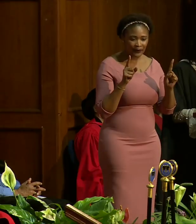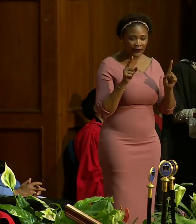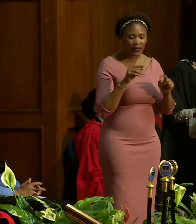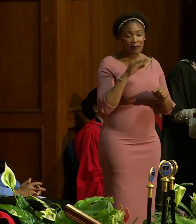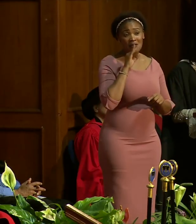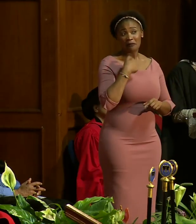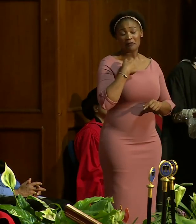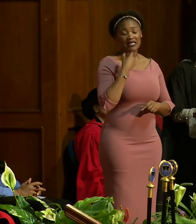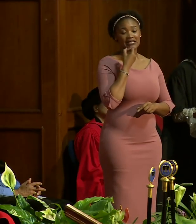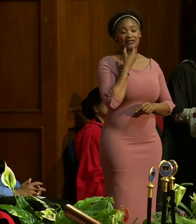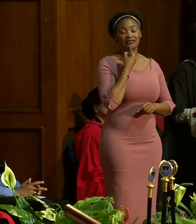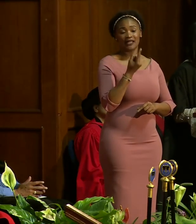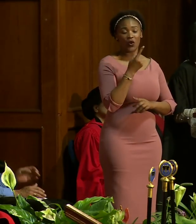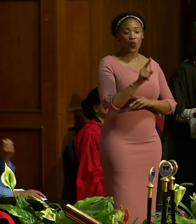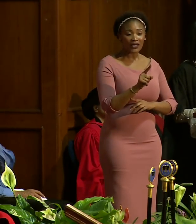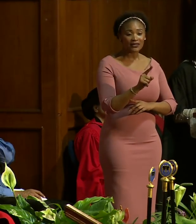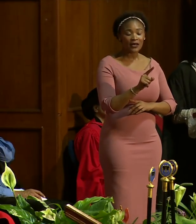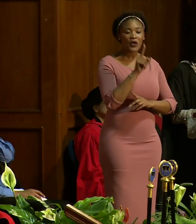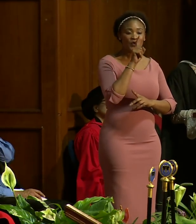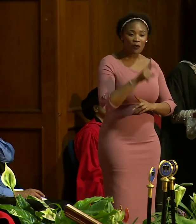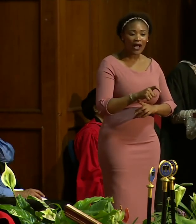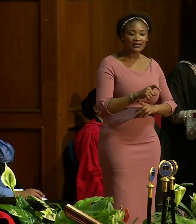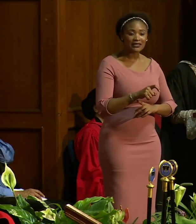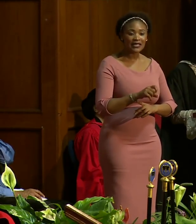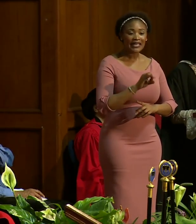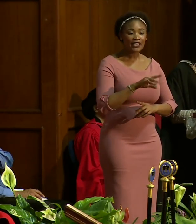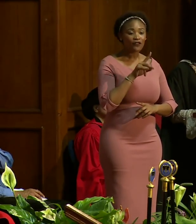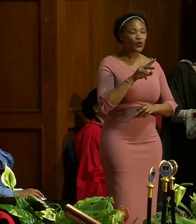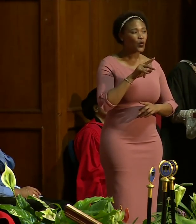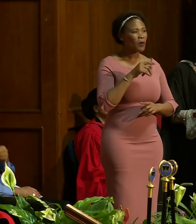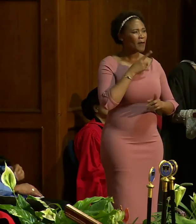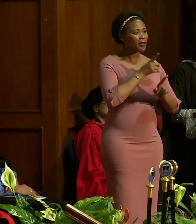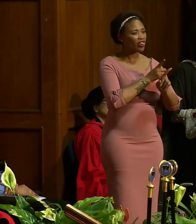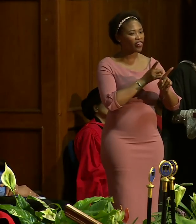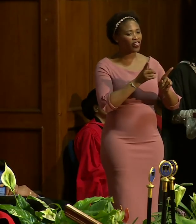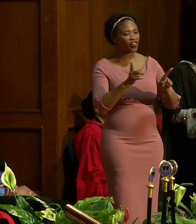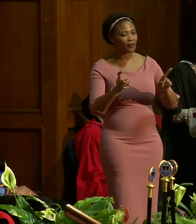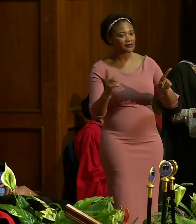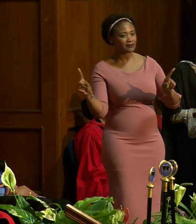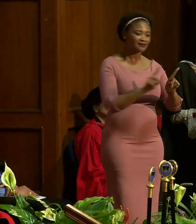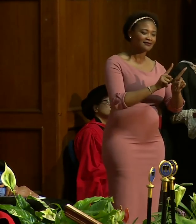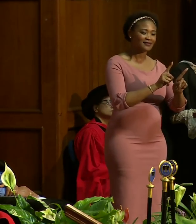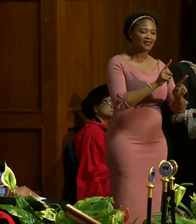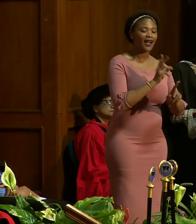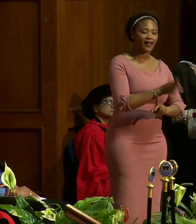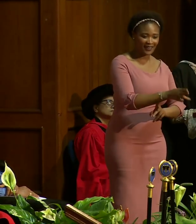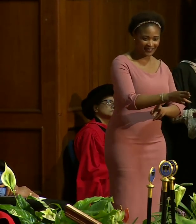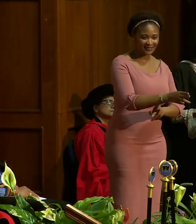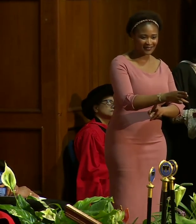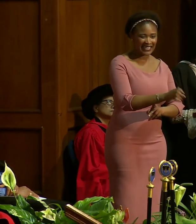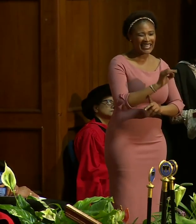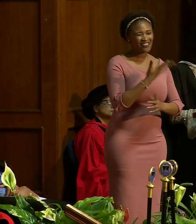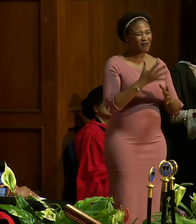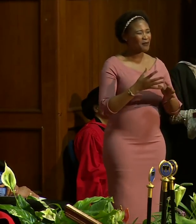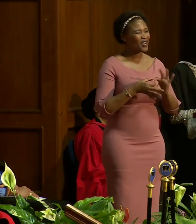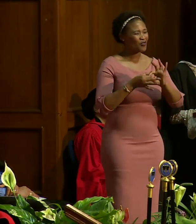Basically, I'm saying it's the ability to catch yourself when you're lying to yourself, when you're settling into counterproductive relationships or